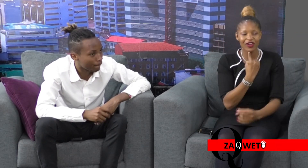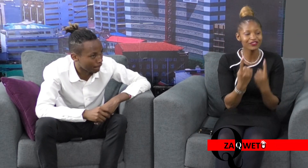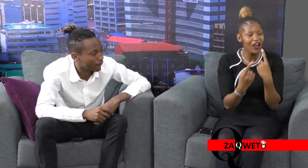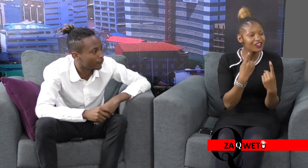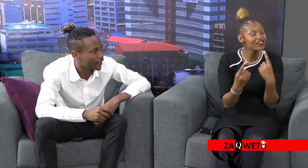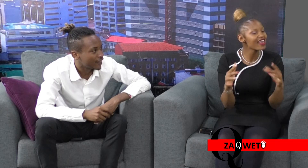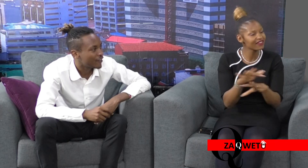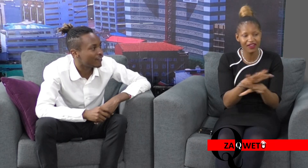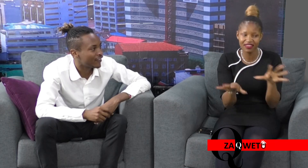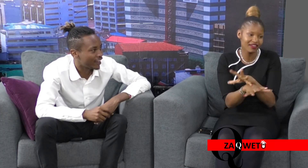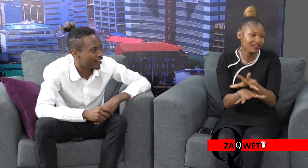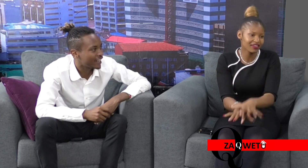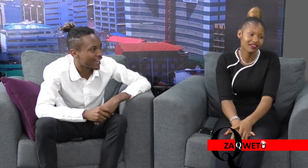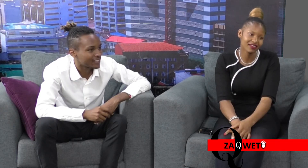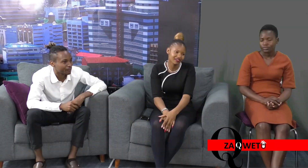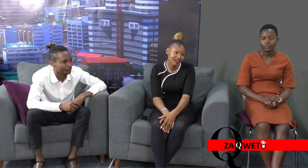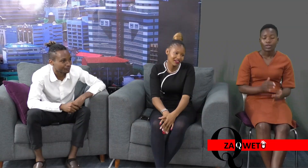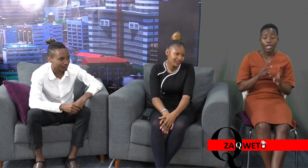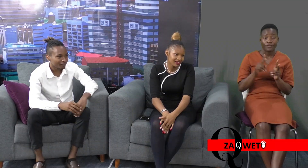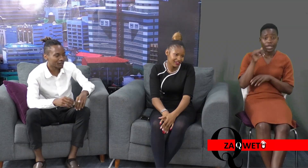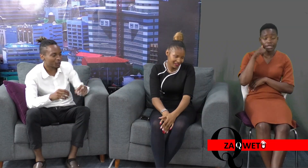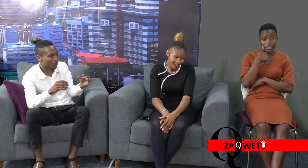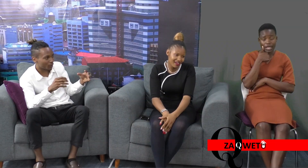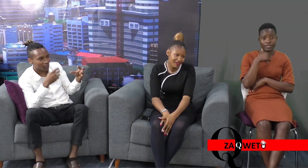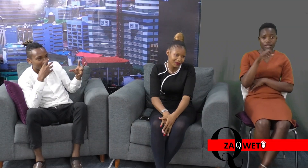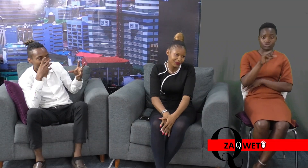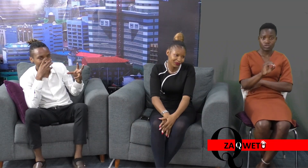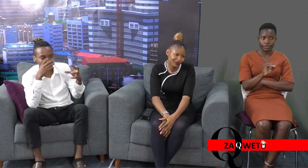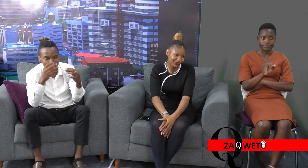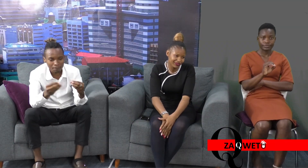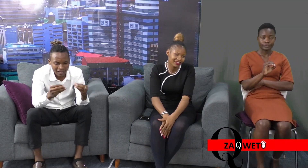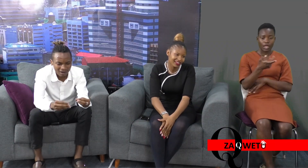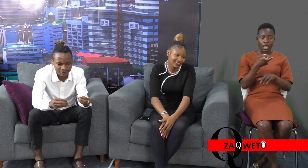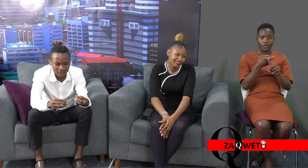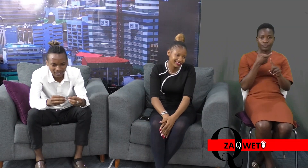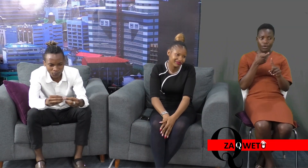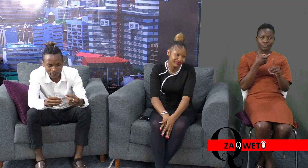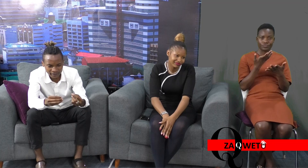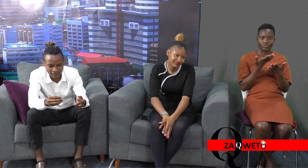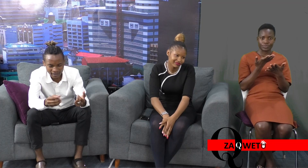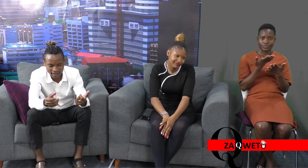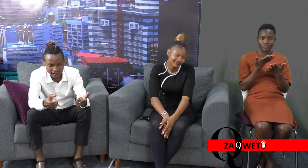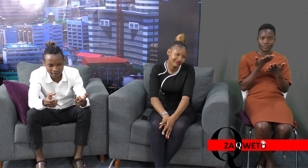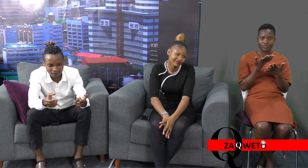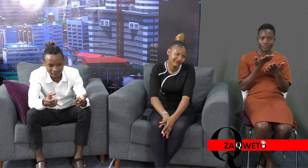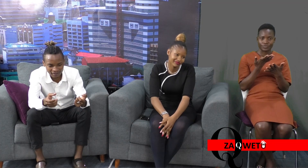to vocalize. Very nice. Yes. So, from the background check which I